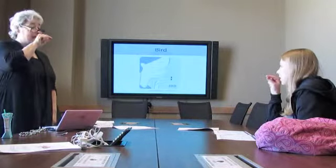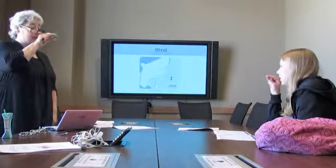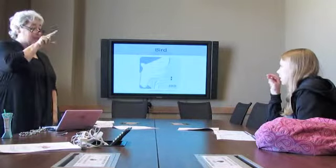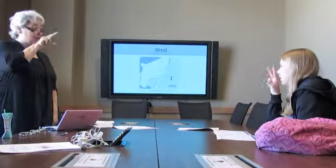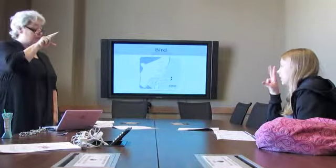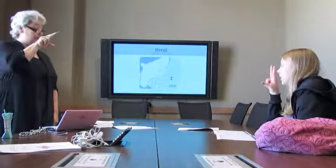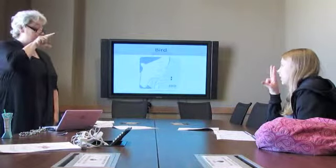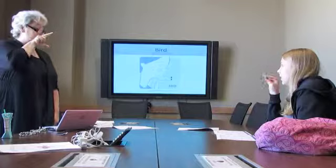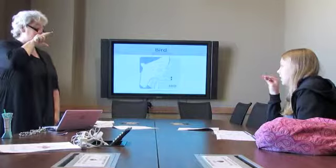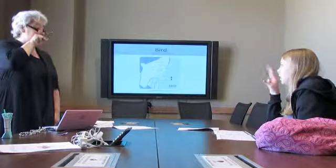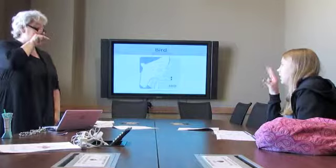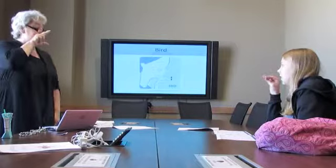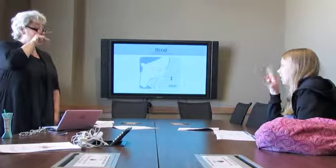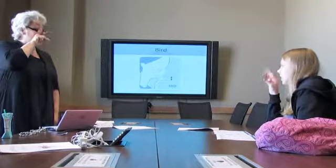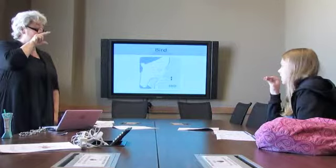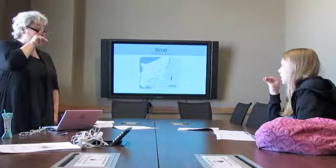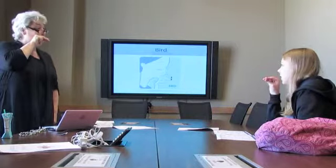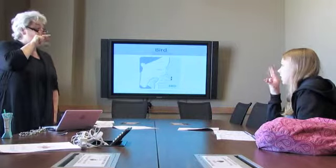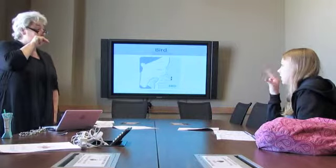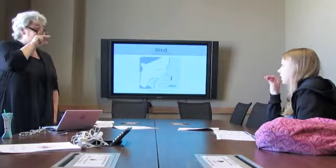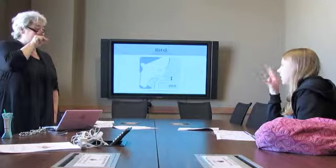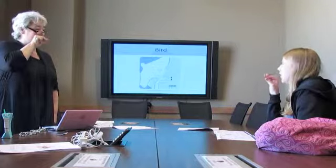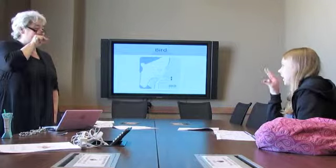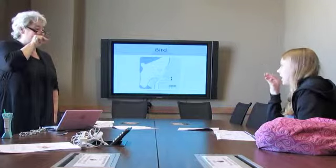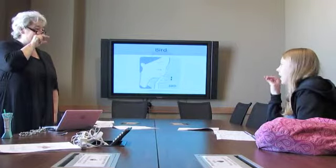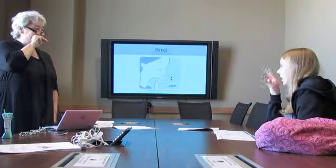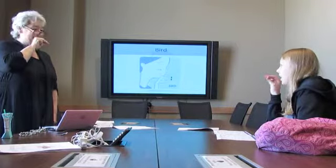duck is with 2 fingers. Duck or goose.